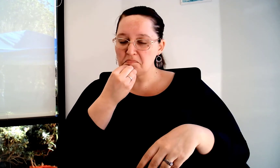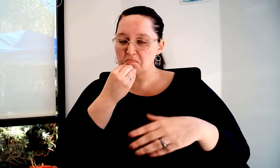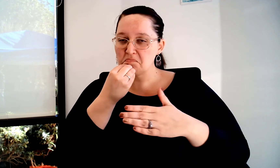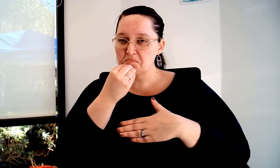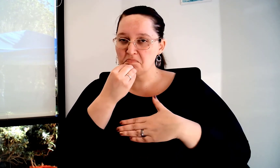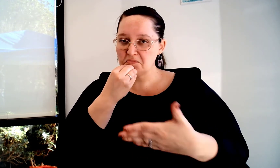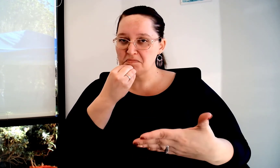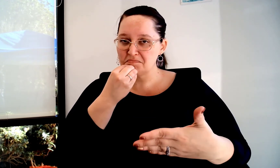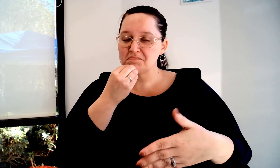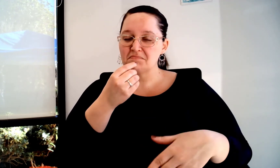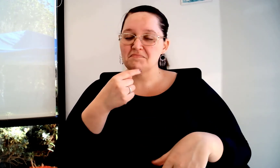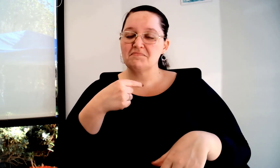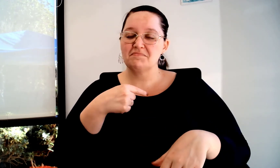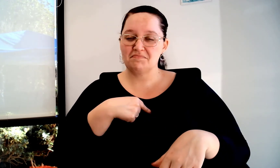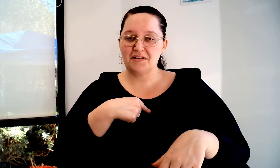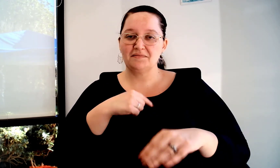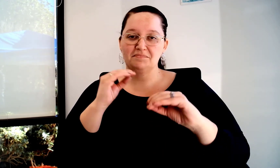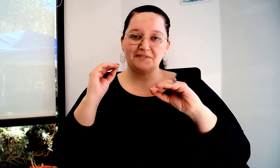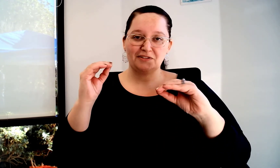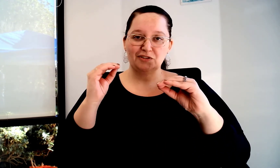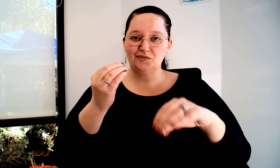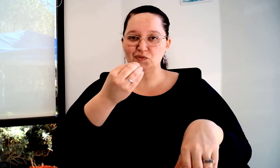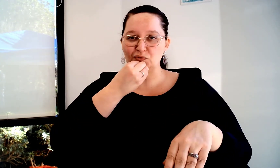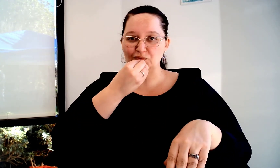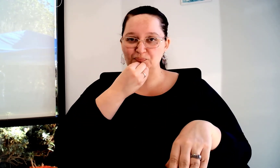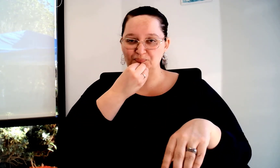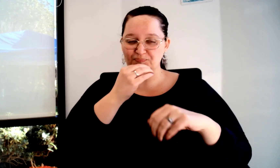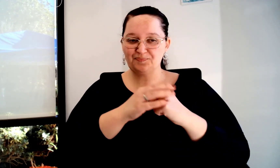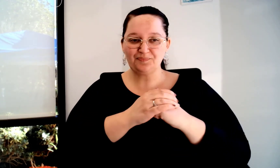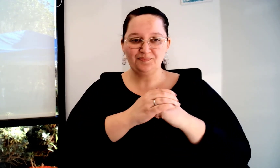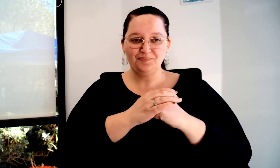begged for more foods, so all right, I will teach you some more foods.